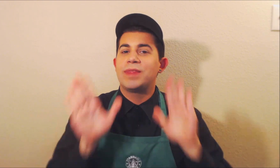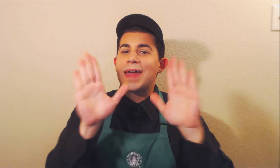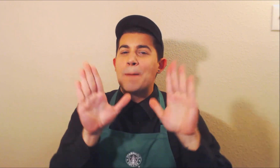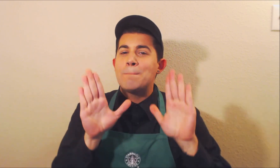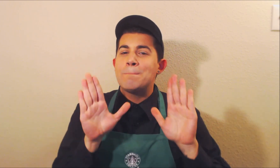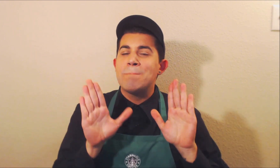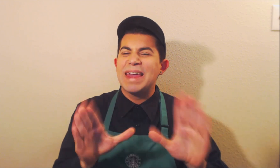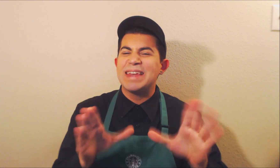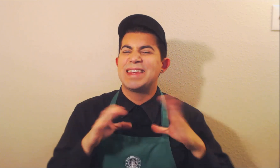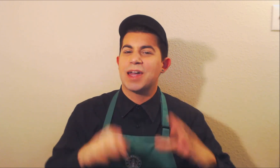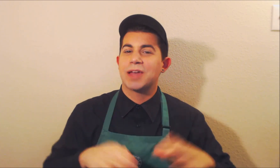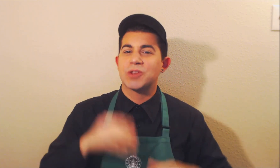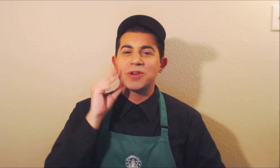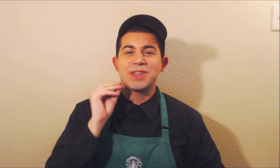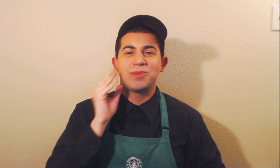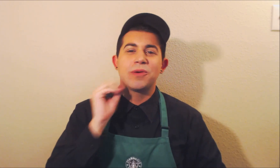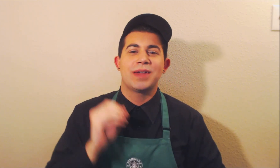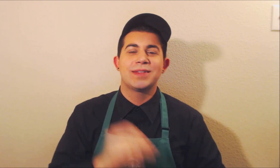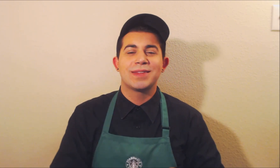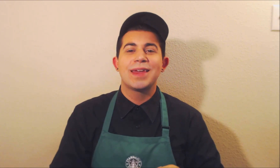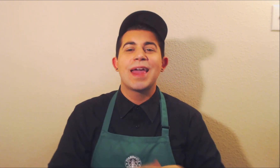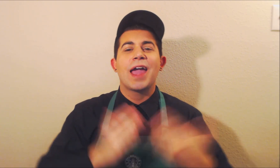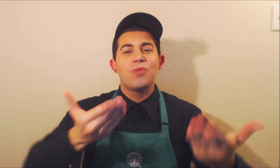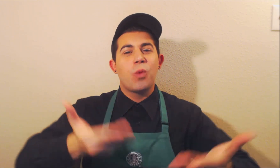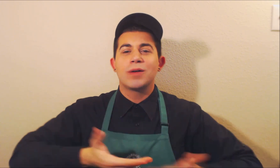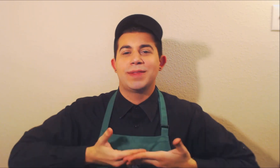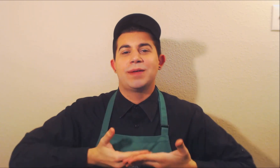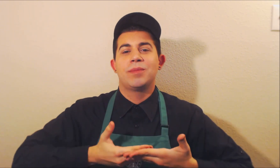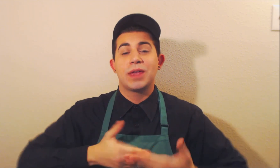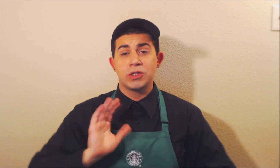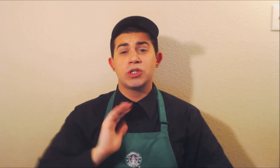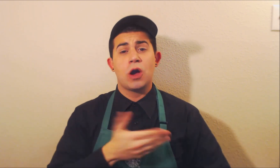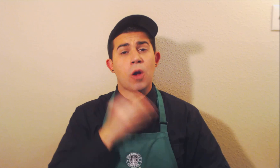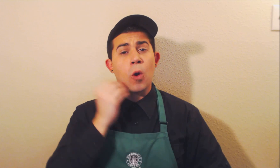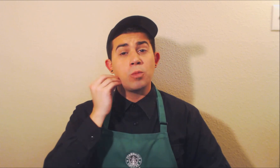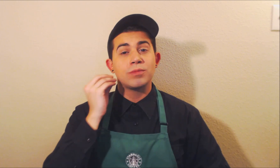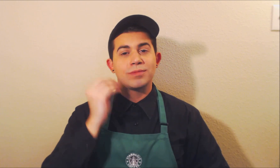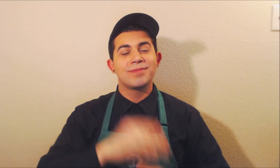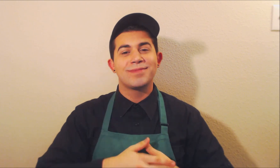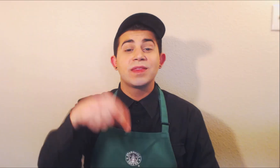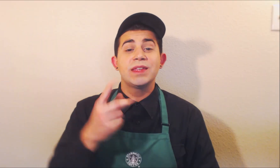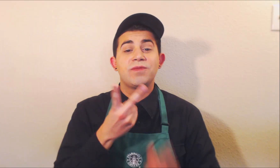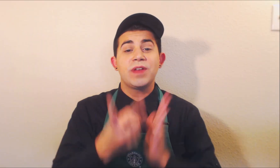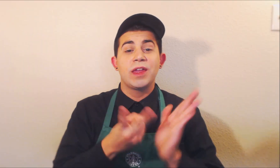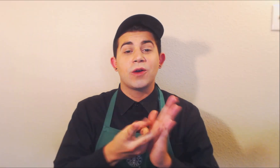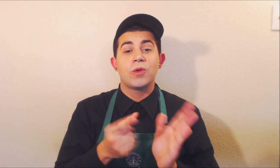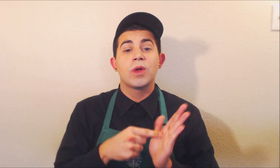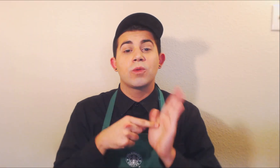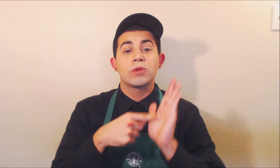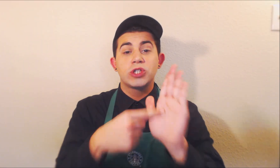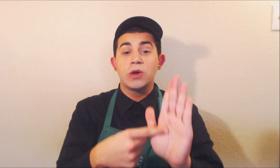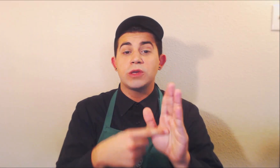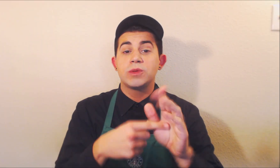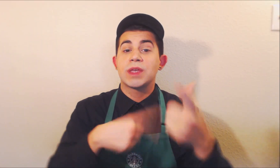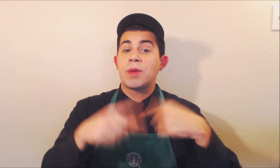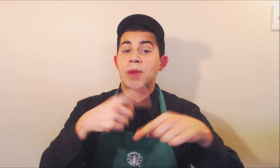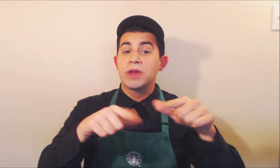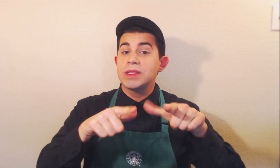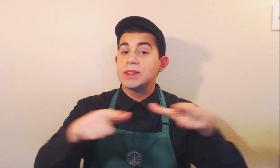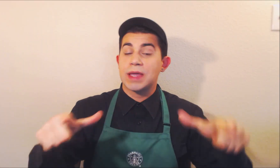that amazing customer experience and welcome them into our home. This video will show you some American